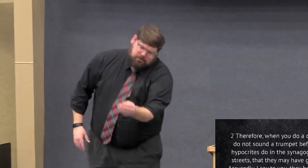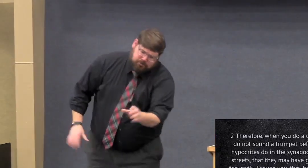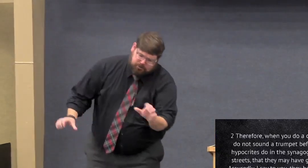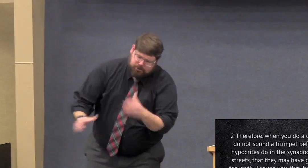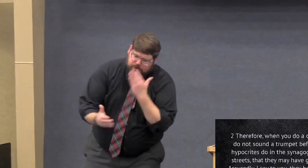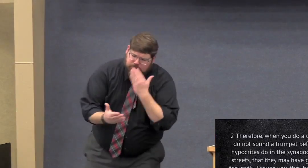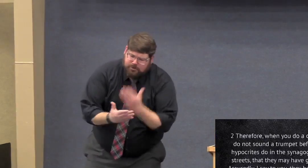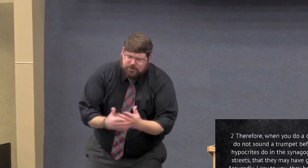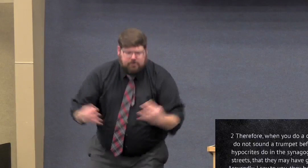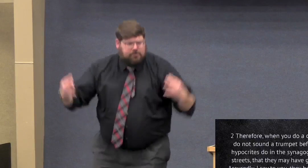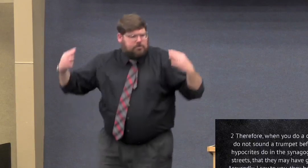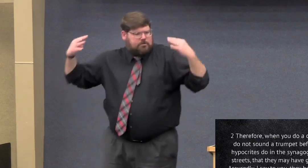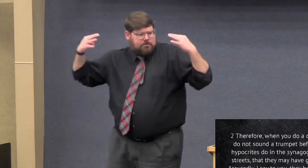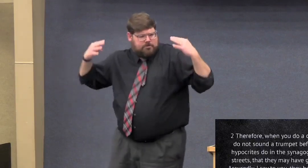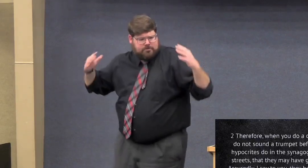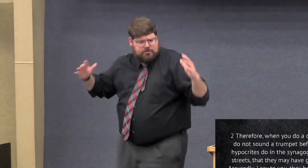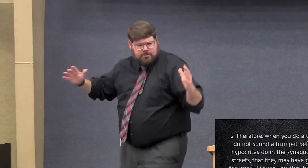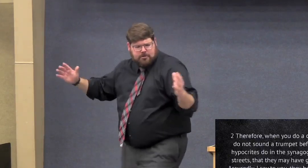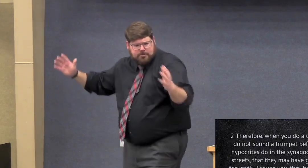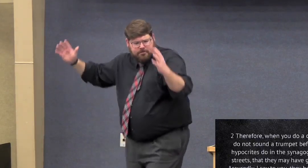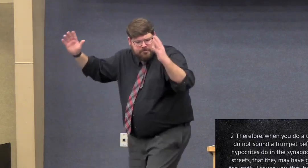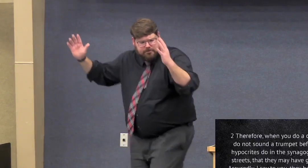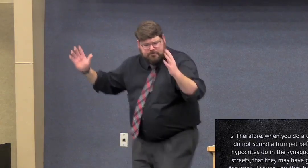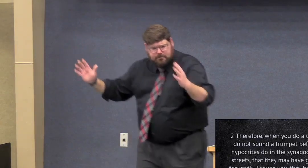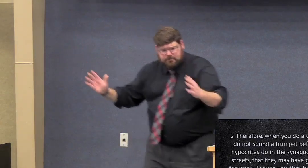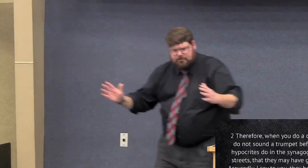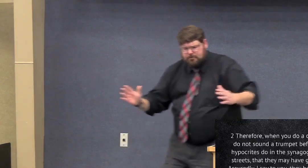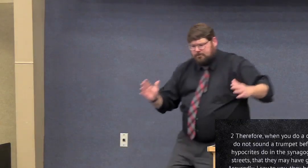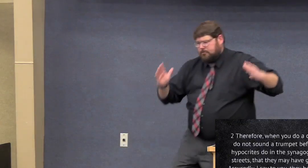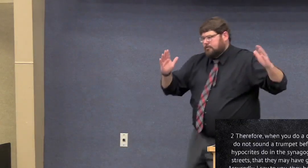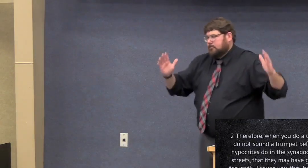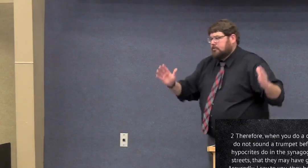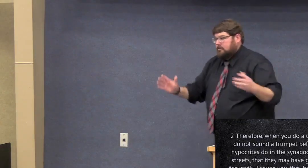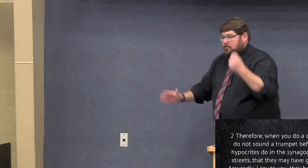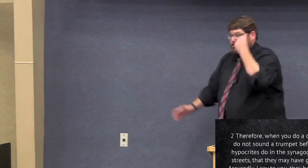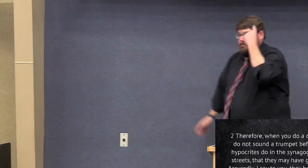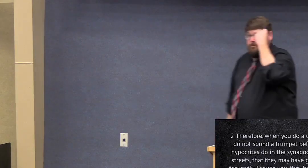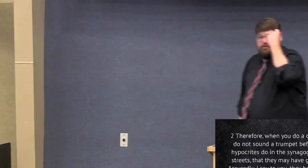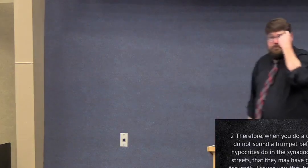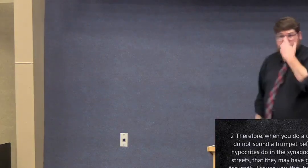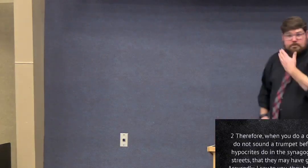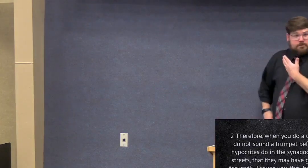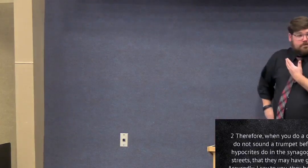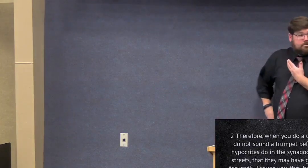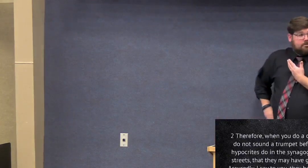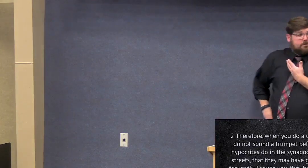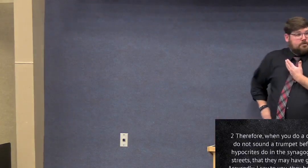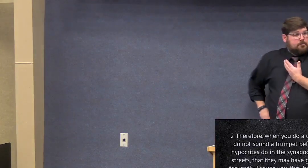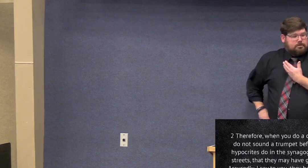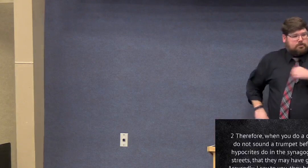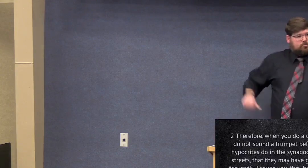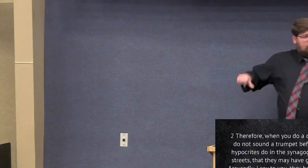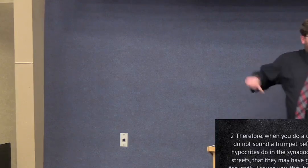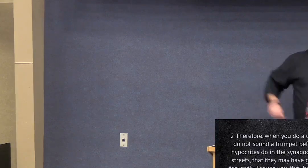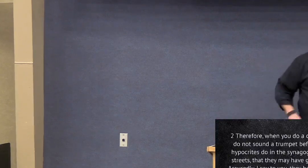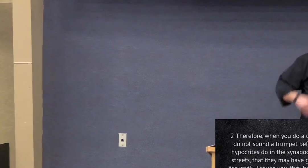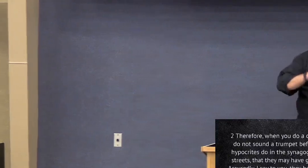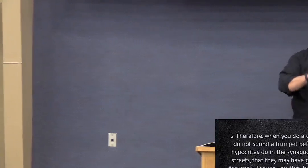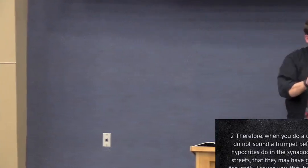they got ready to give their money, and they'd be announced and proclaimed that this is what they're doing.